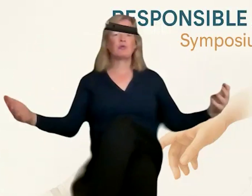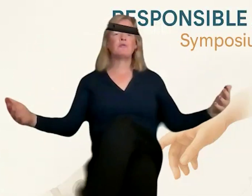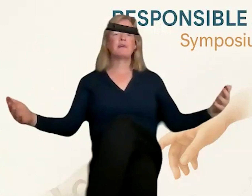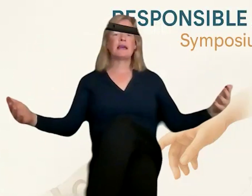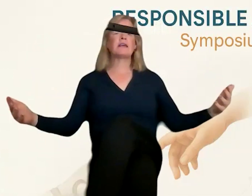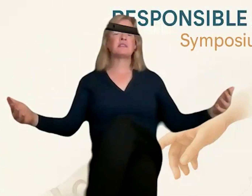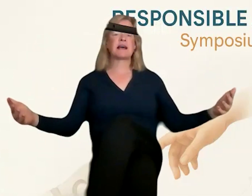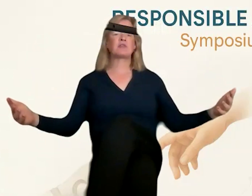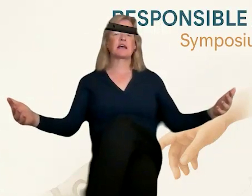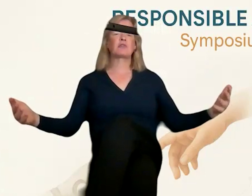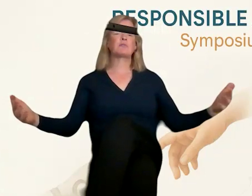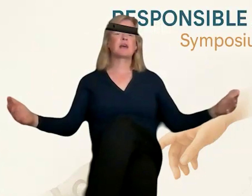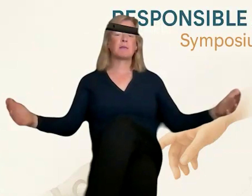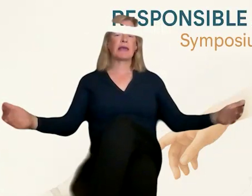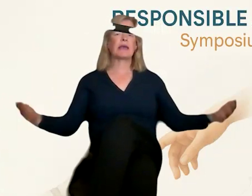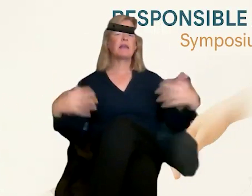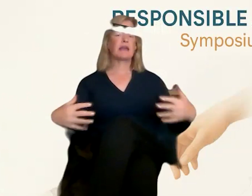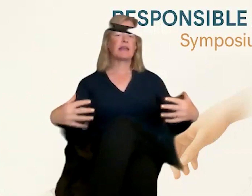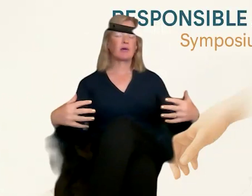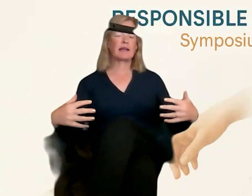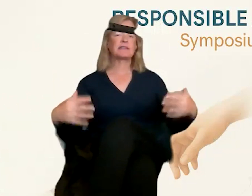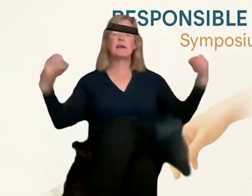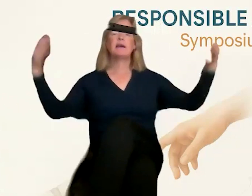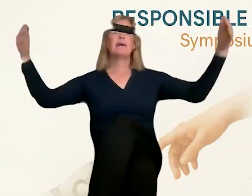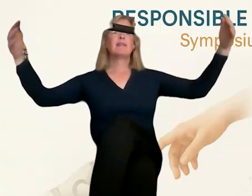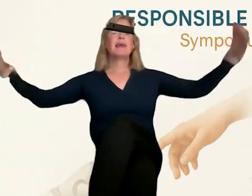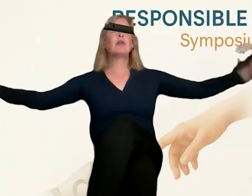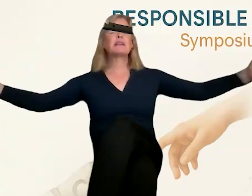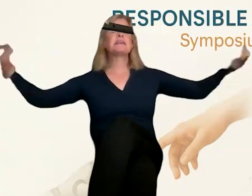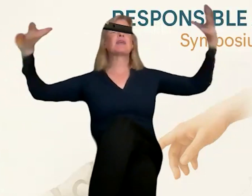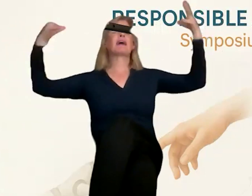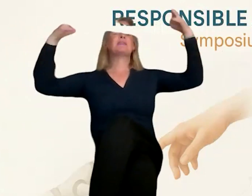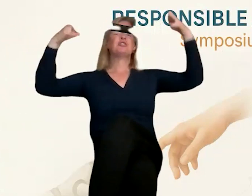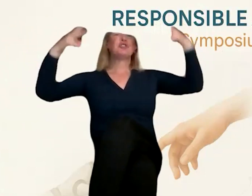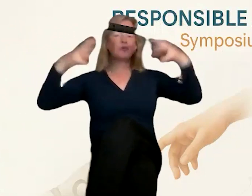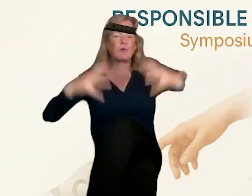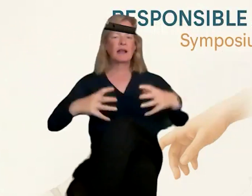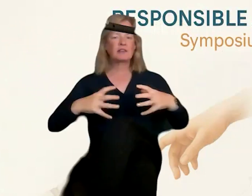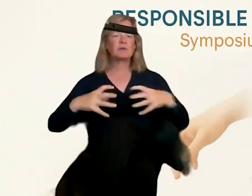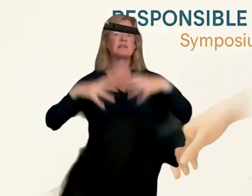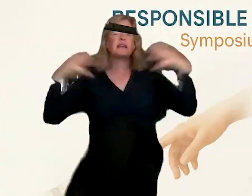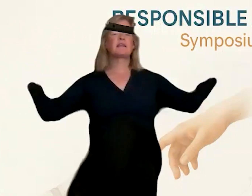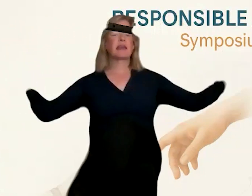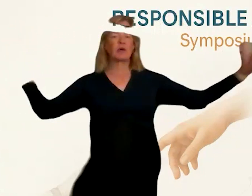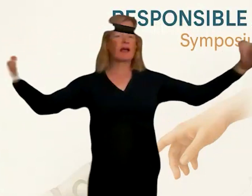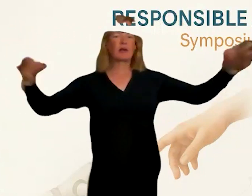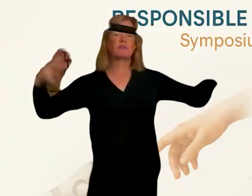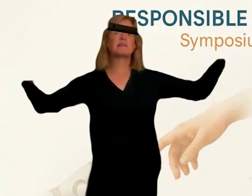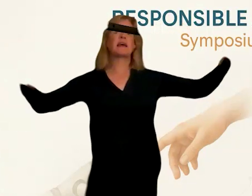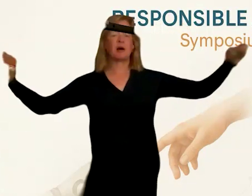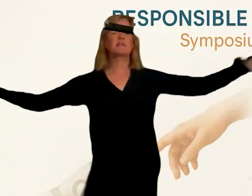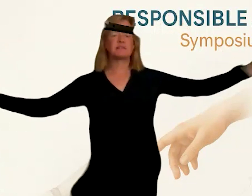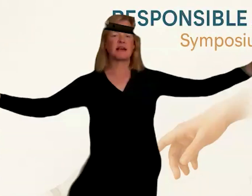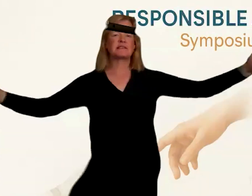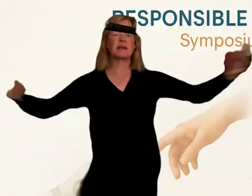to approve any of these outside groups coming in and interacting. They don't get to interact directly with the data. They interact